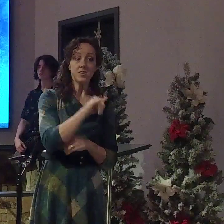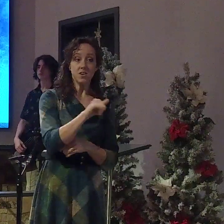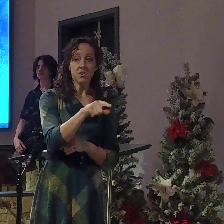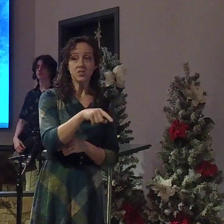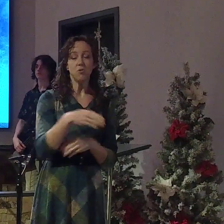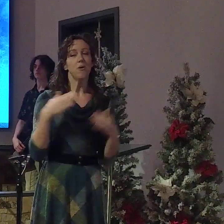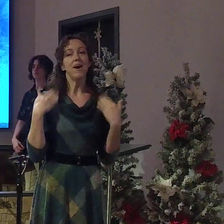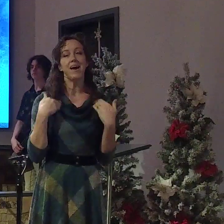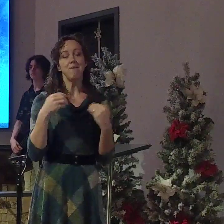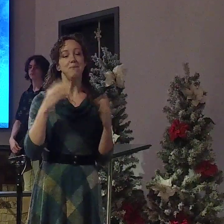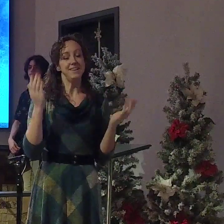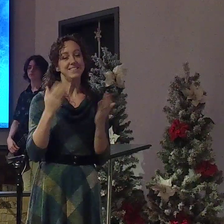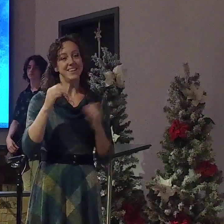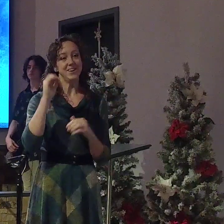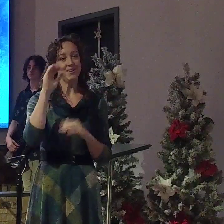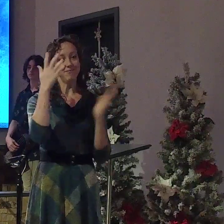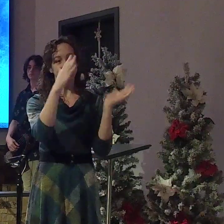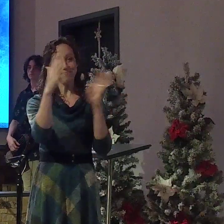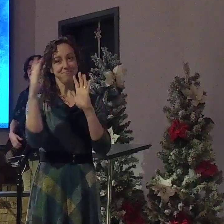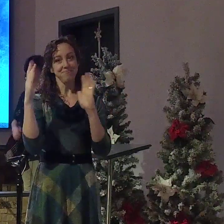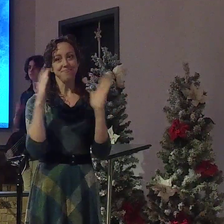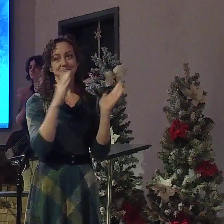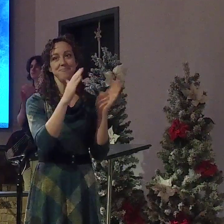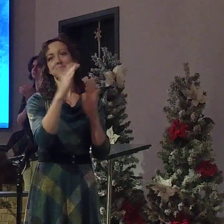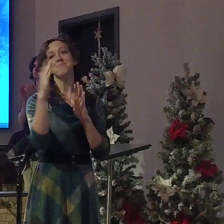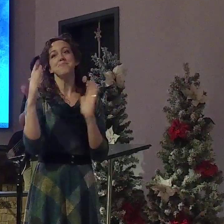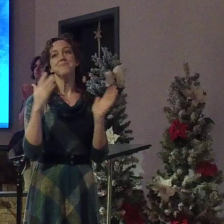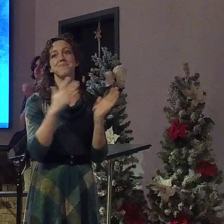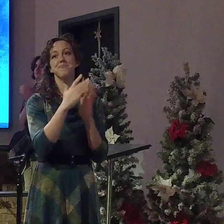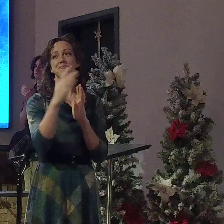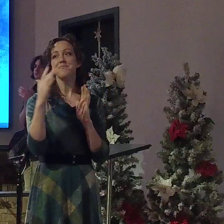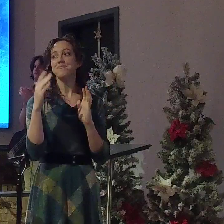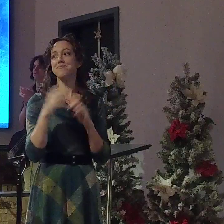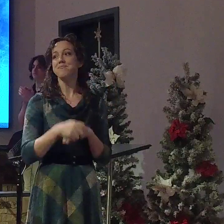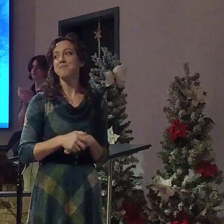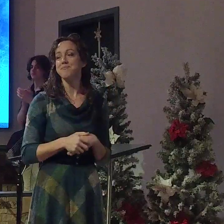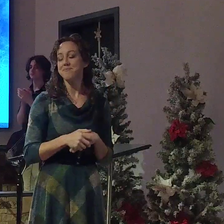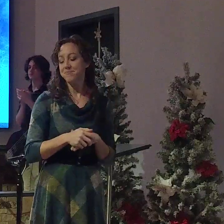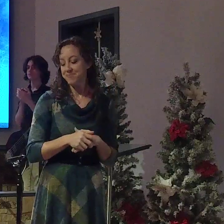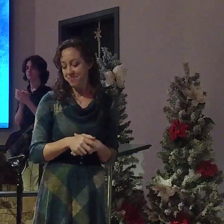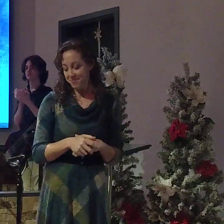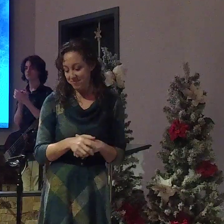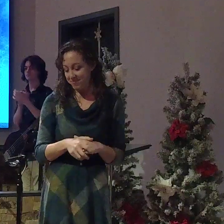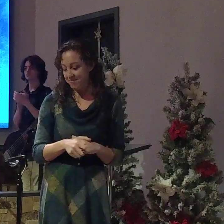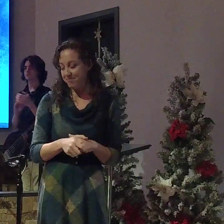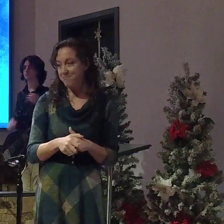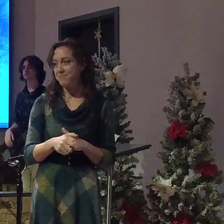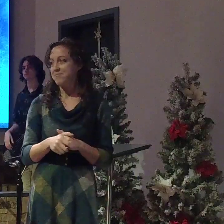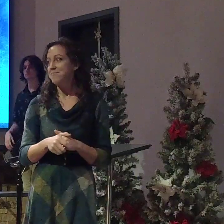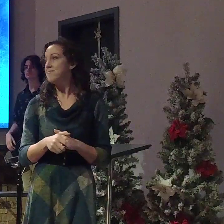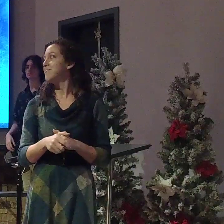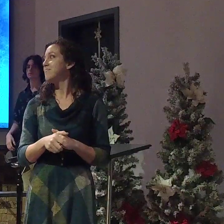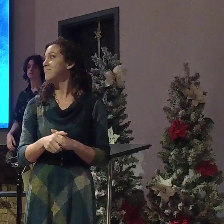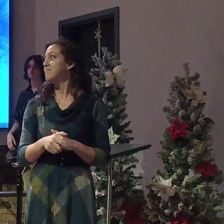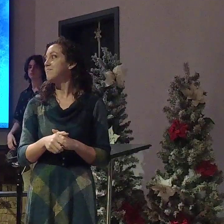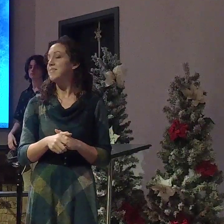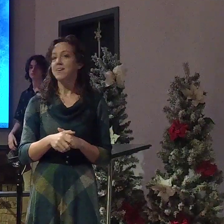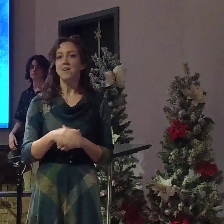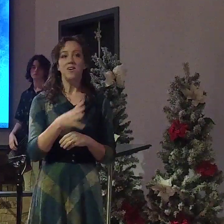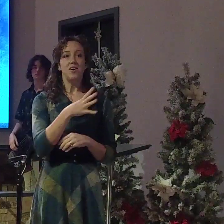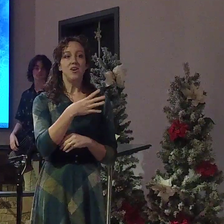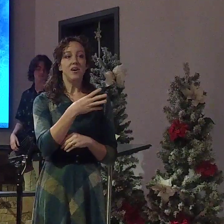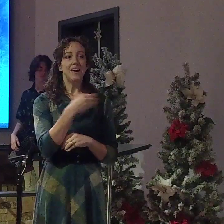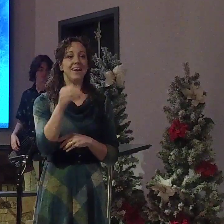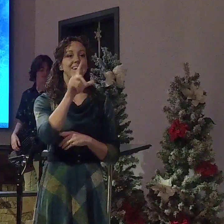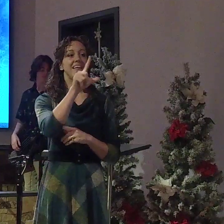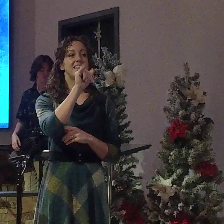since December. He's a member of the Ambassadors for Christ Life Group that meets on Thursdays afternoon. He just loves the preaching,